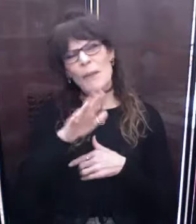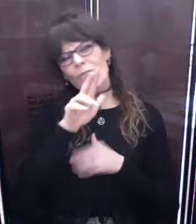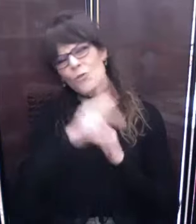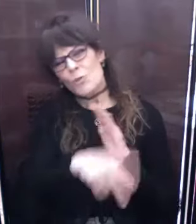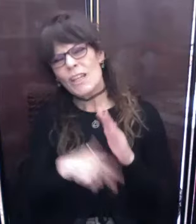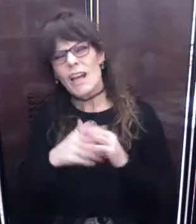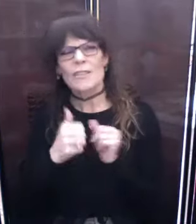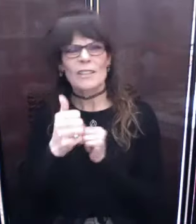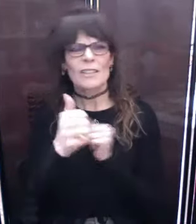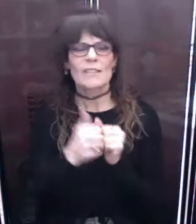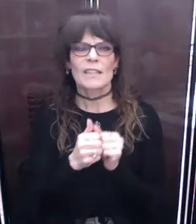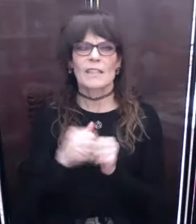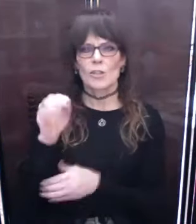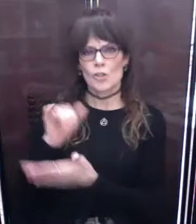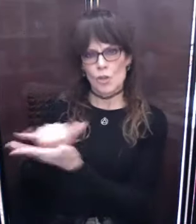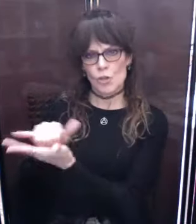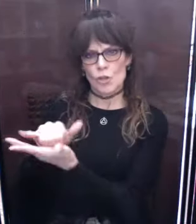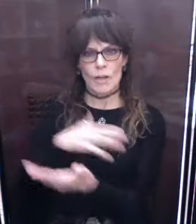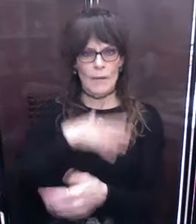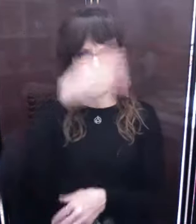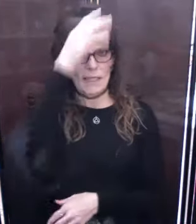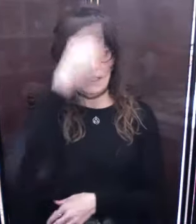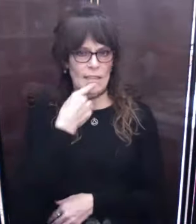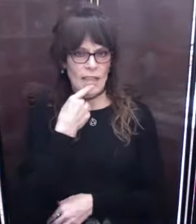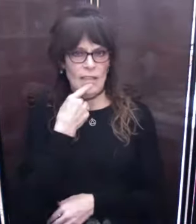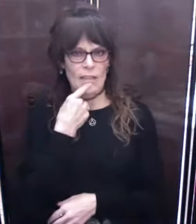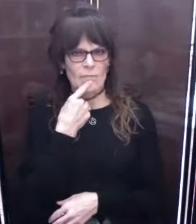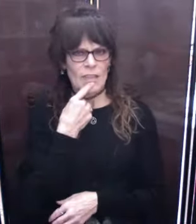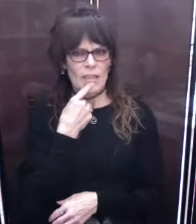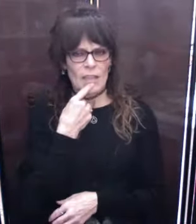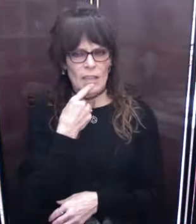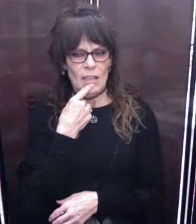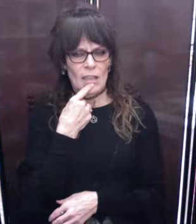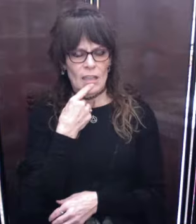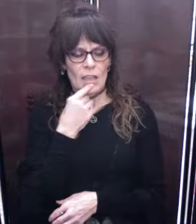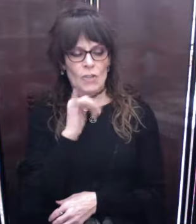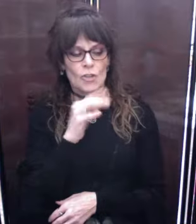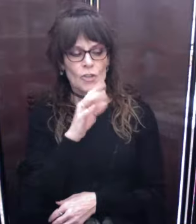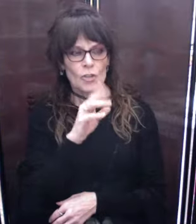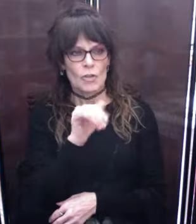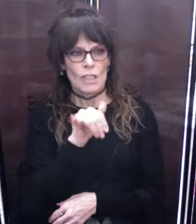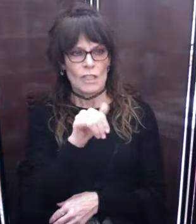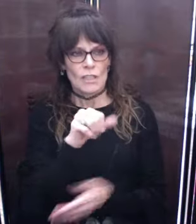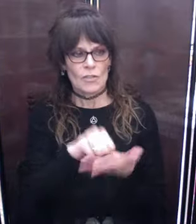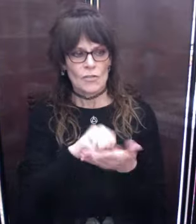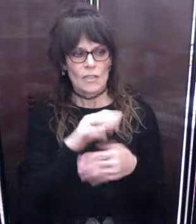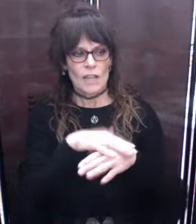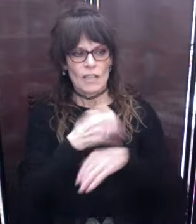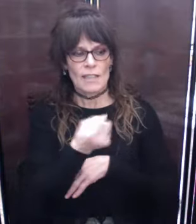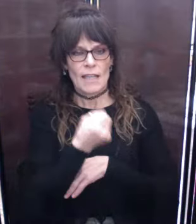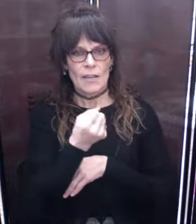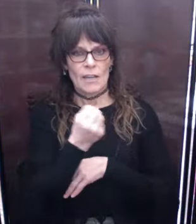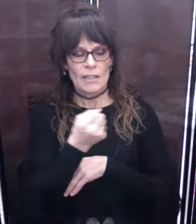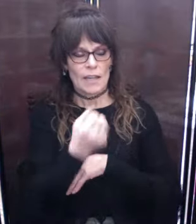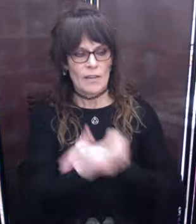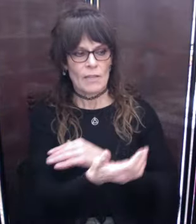York. And my dad said to me earlier in the week, Judy's surgery is on Saturday morning.